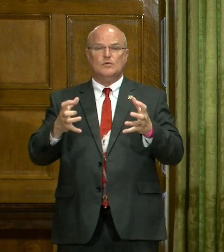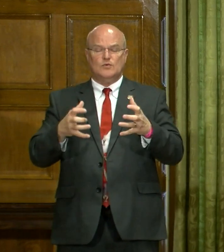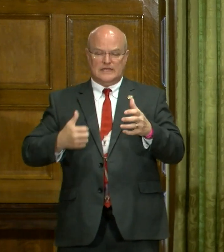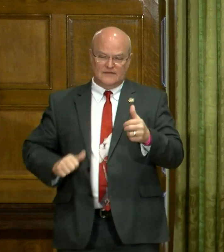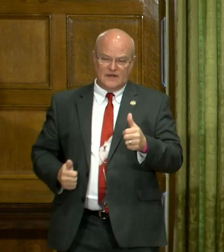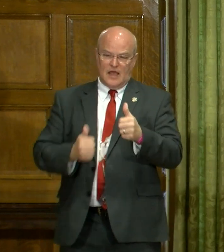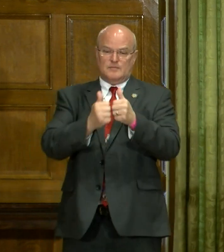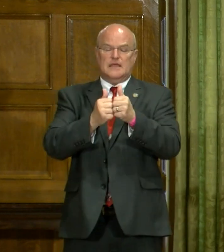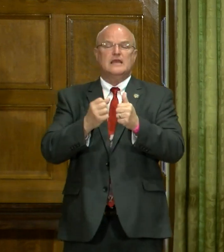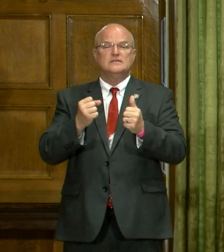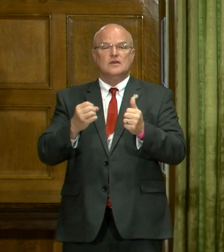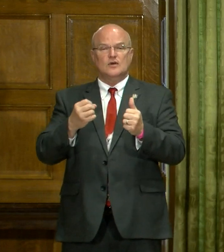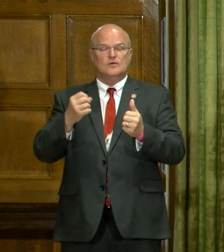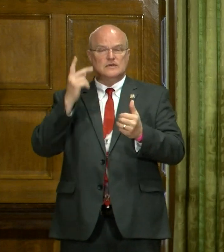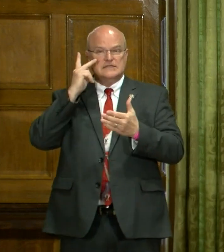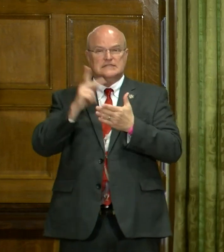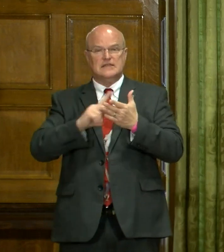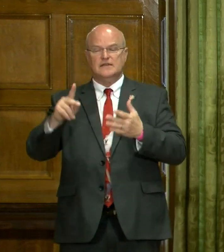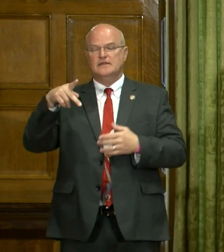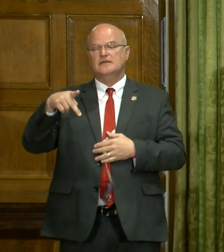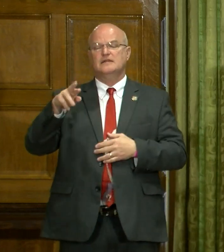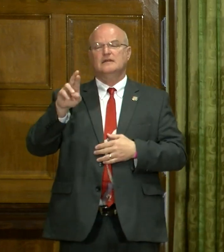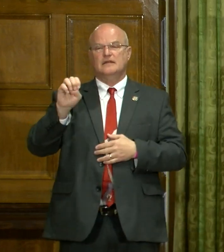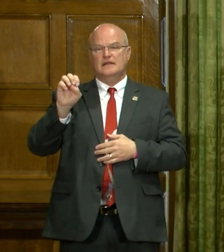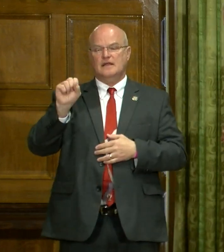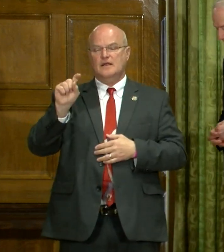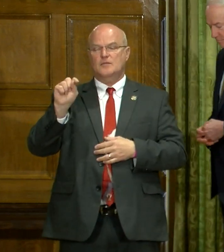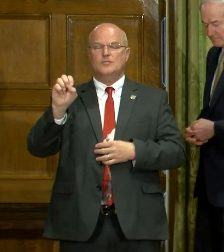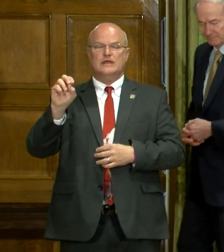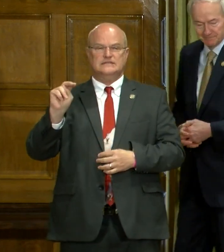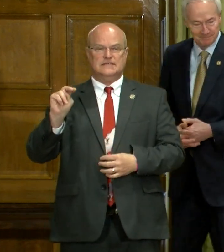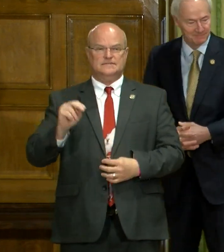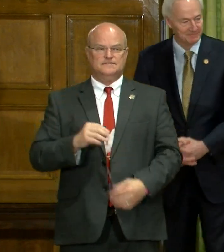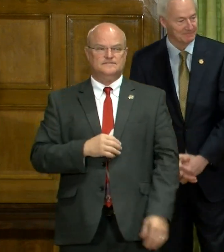an update, and so Secretary Preston.